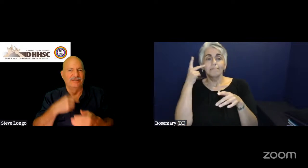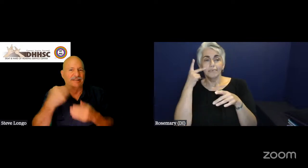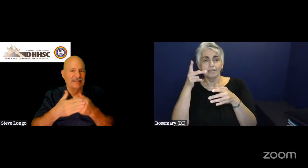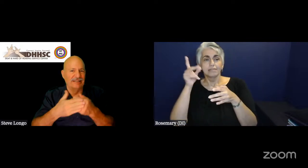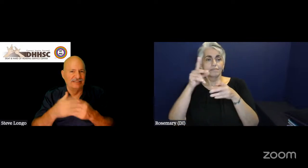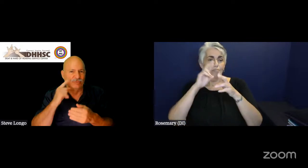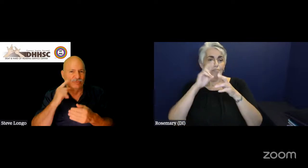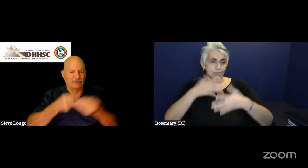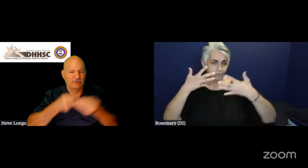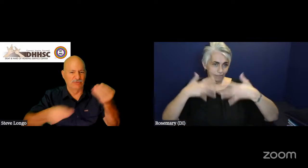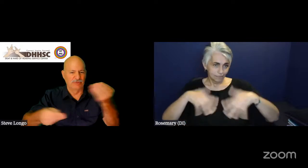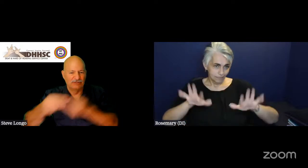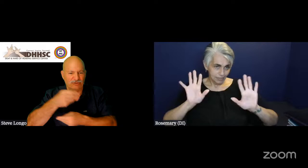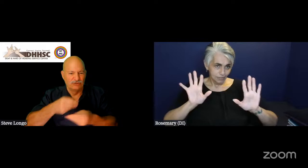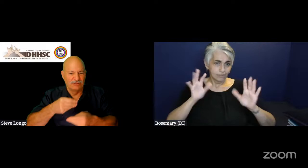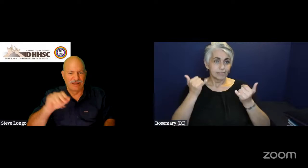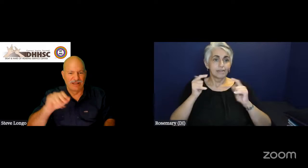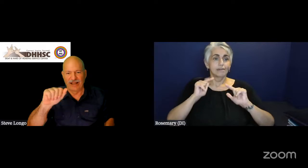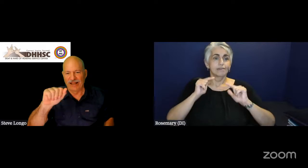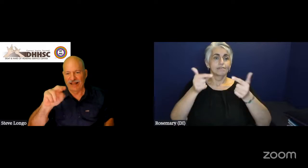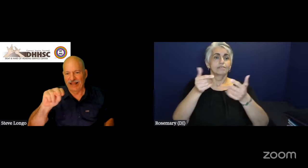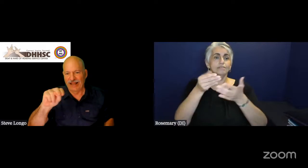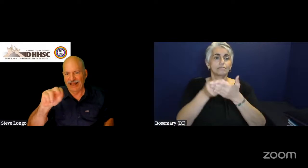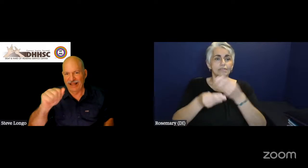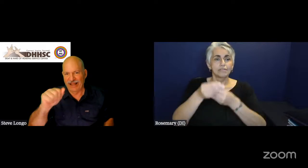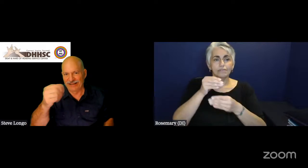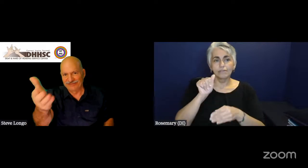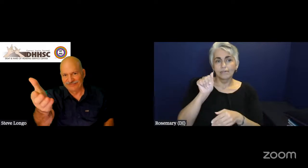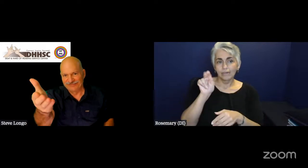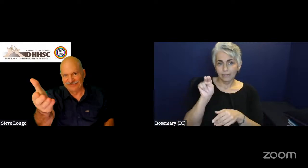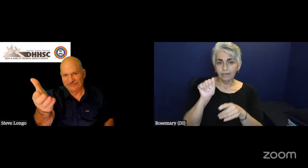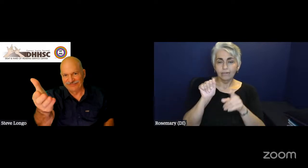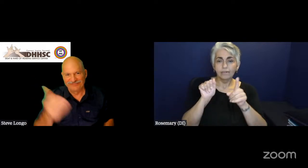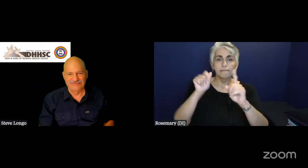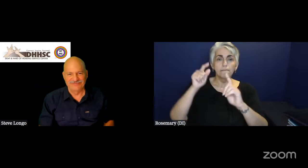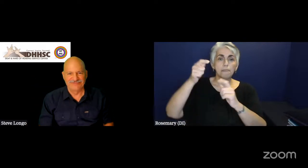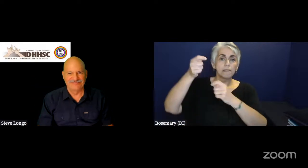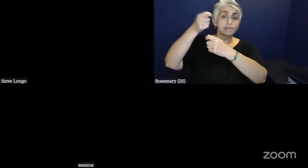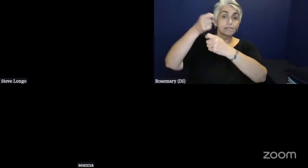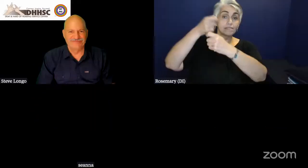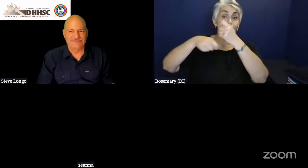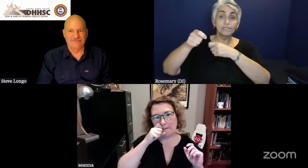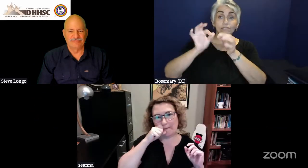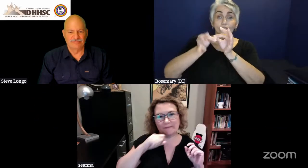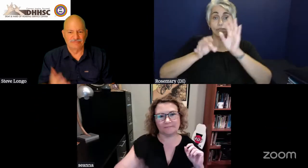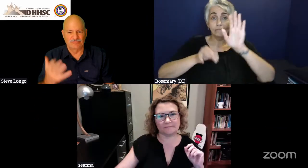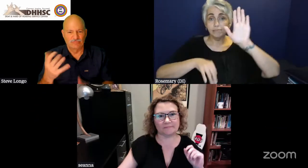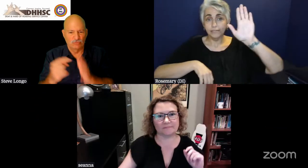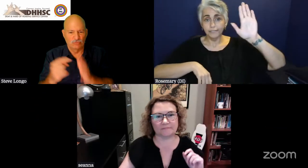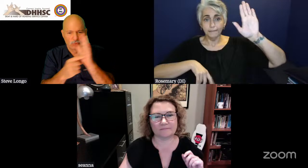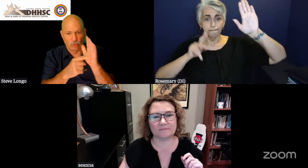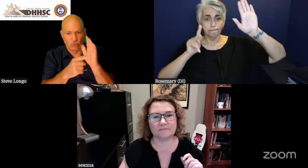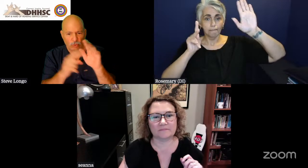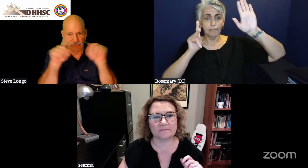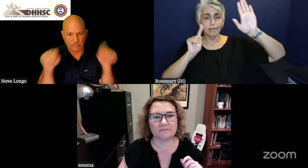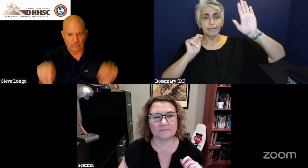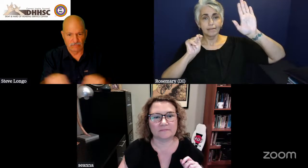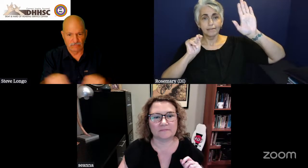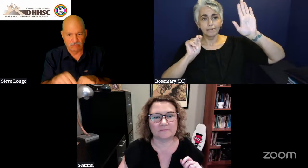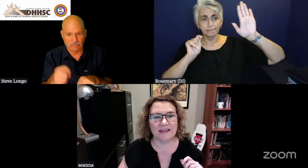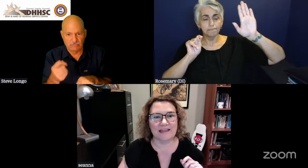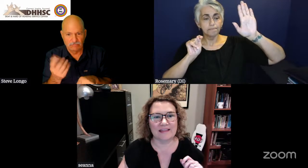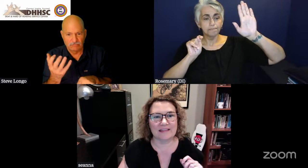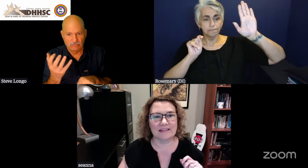great, great, great. Patty, Steve's saying Patty's report is finished. Let's move on to the